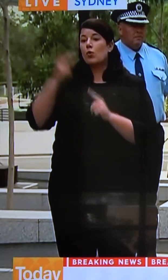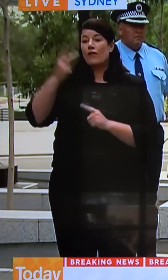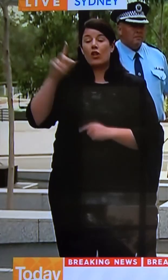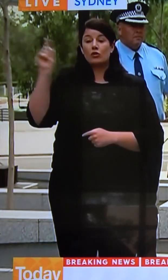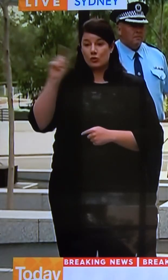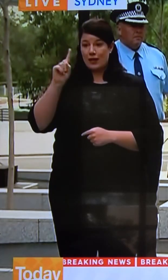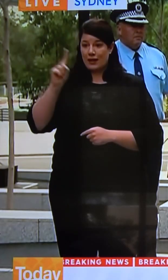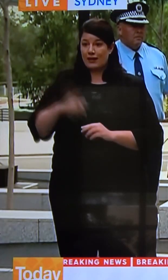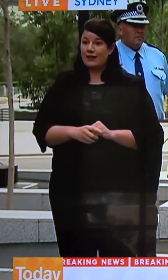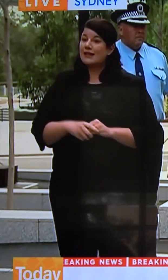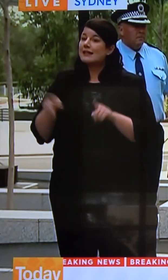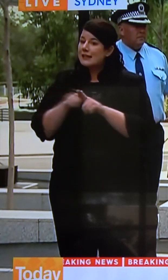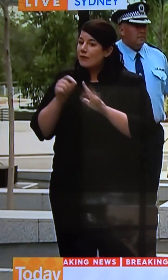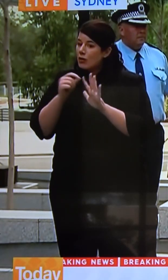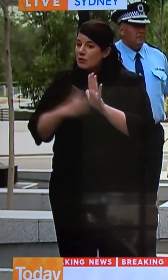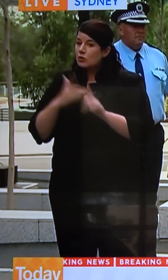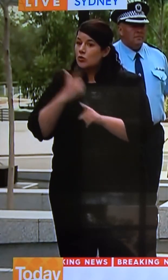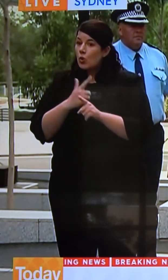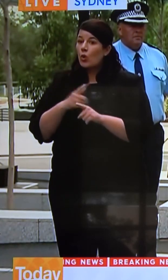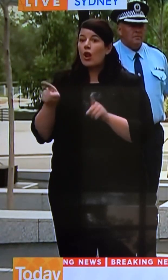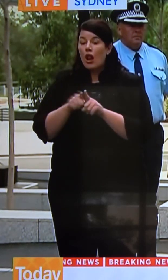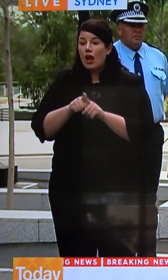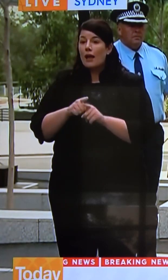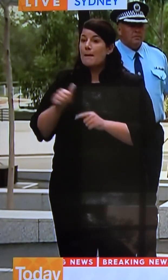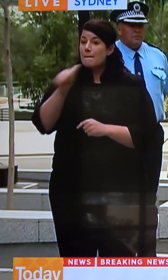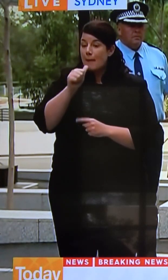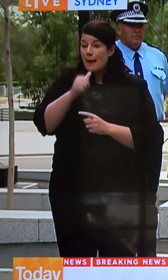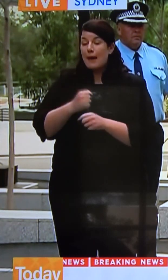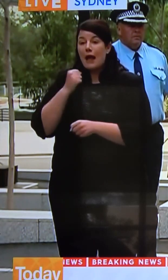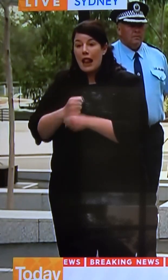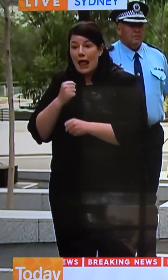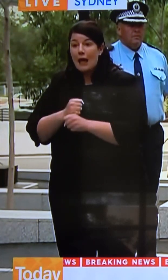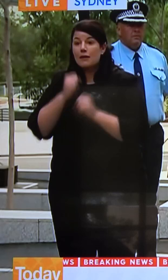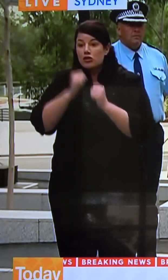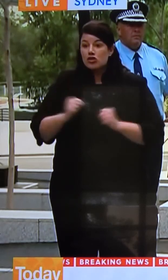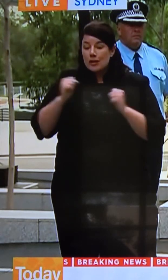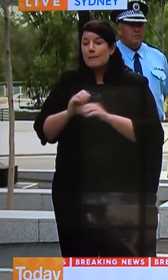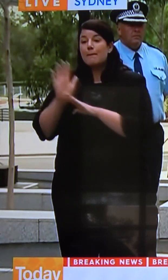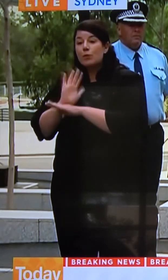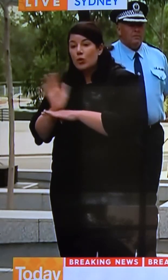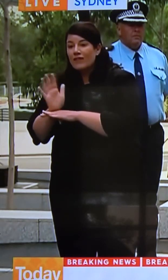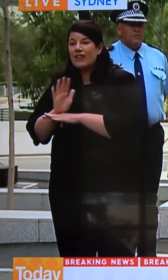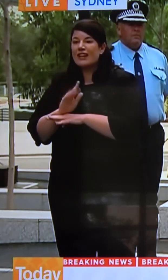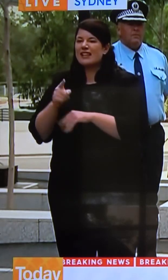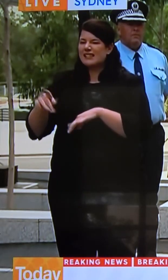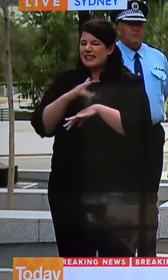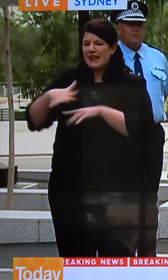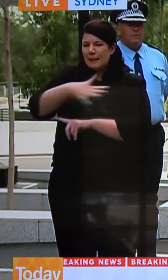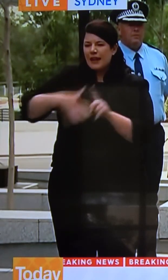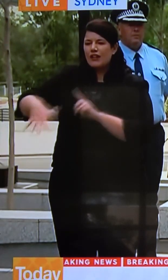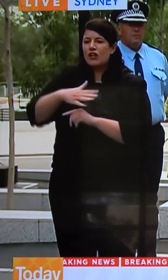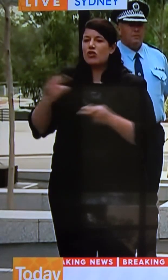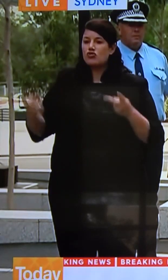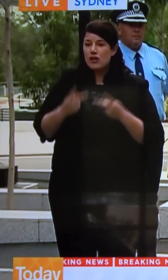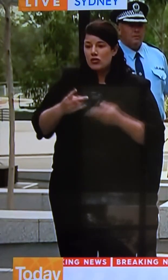And as was said last night by the Prime Minister, this includes venues such as pubs, clubs, gyms, cinemas, entertainment venues, restaurants